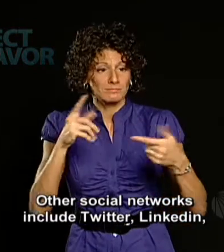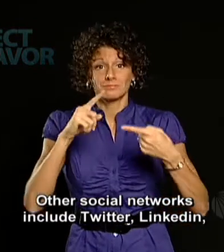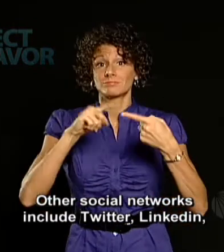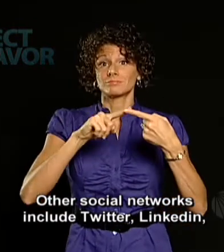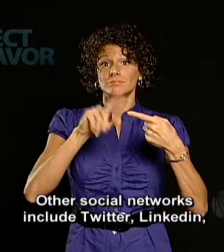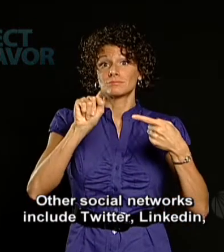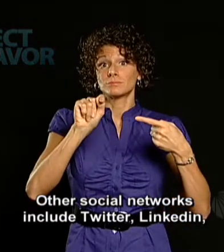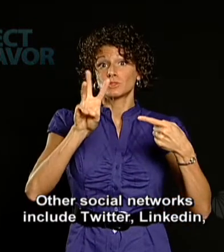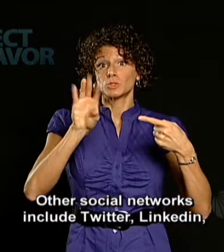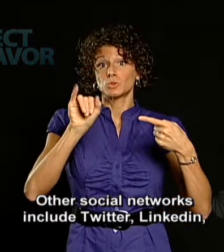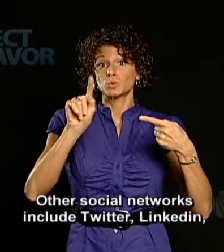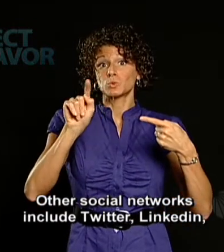LinkedIn,